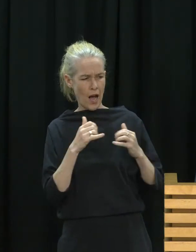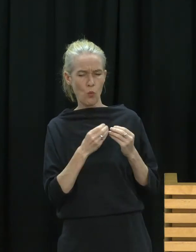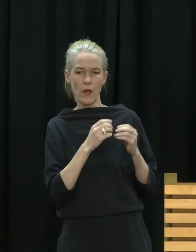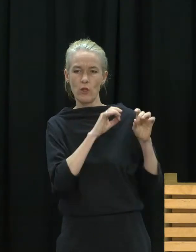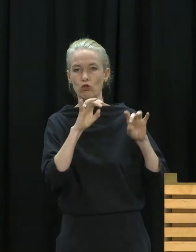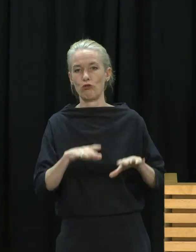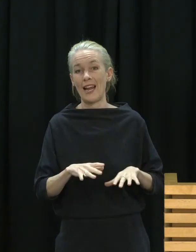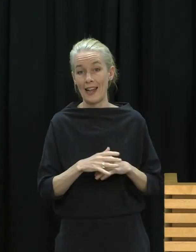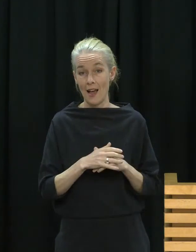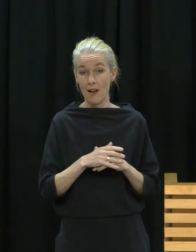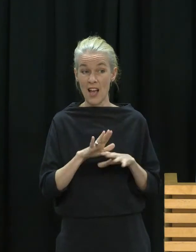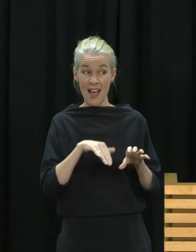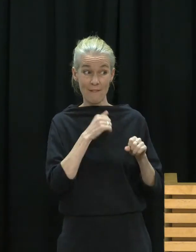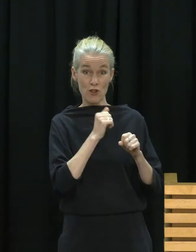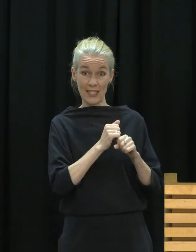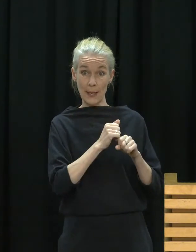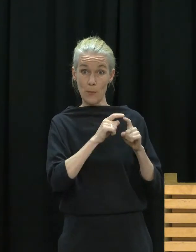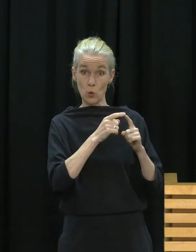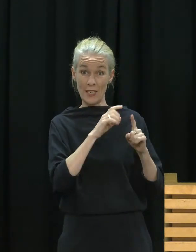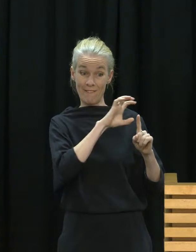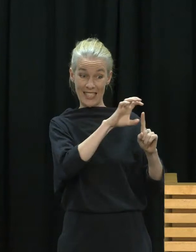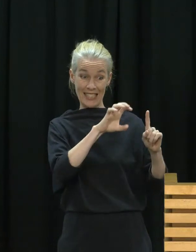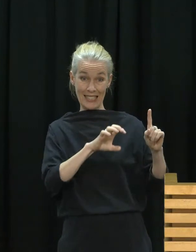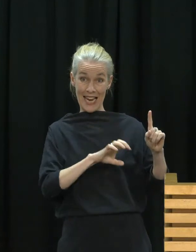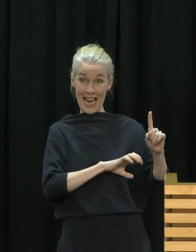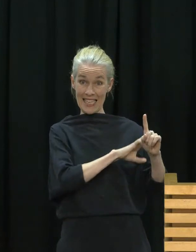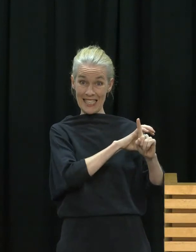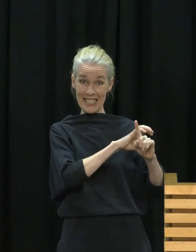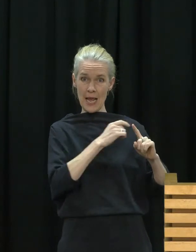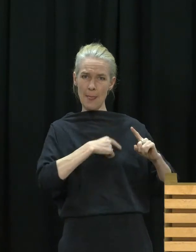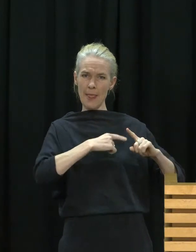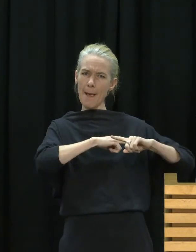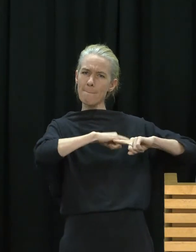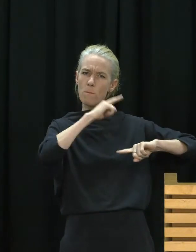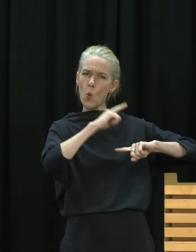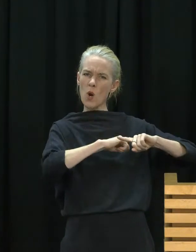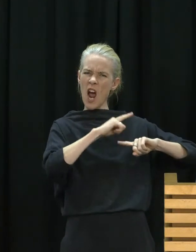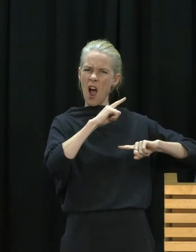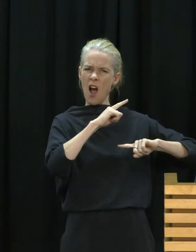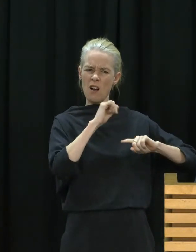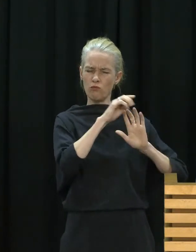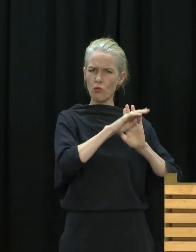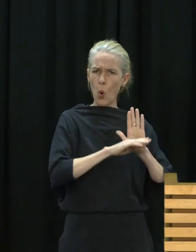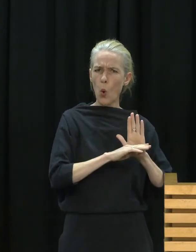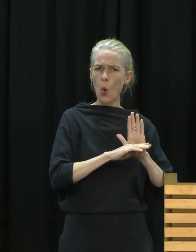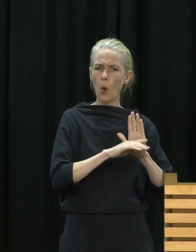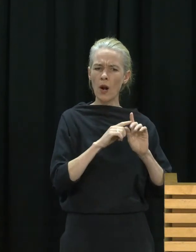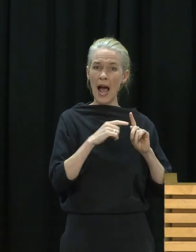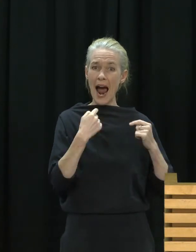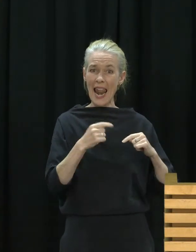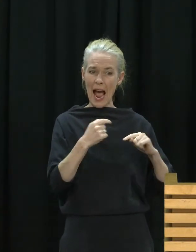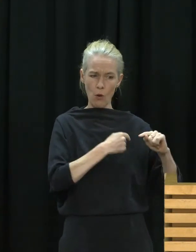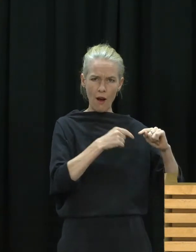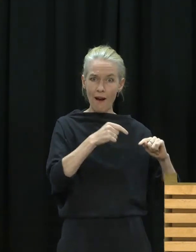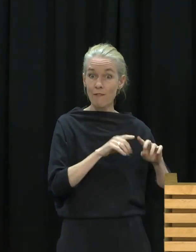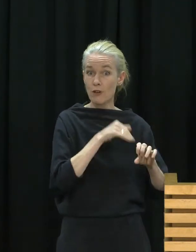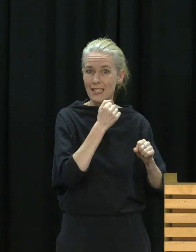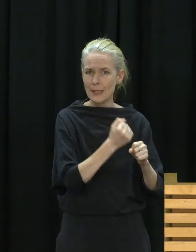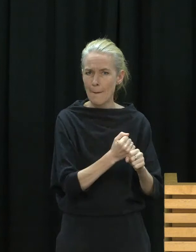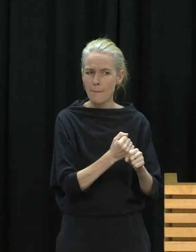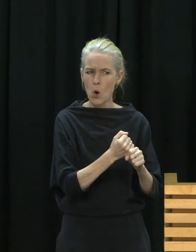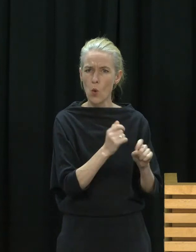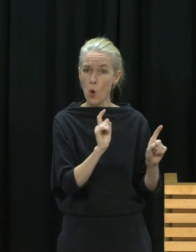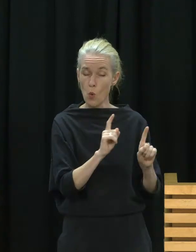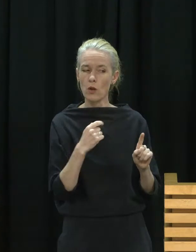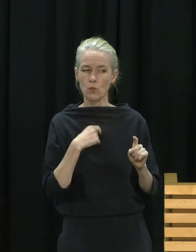So there are likely to be changes to their internal border arrangements as a result of a lockdown in one state. So we'll